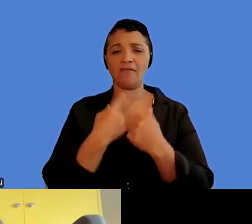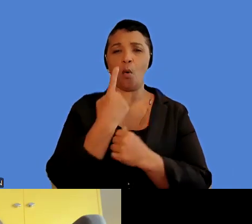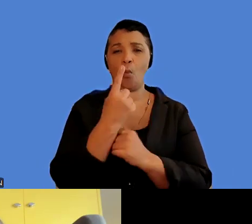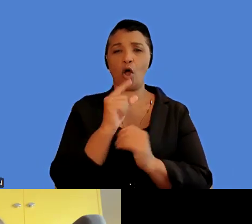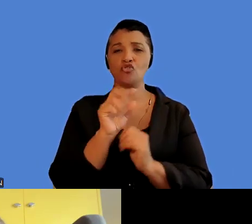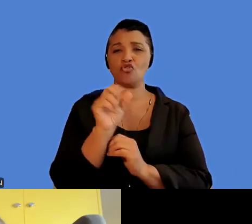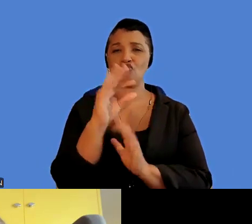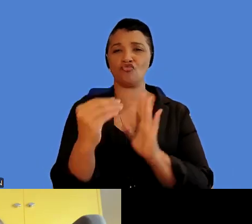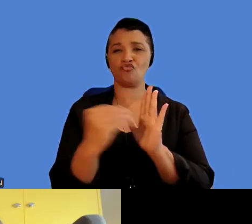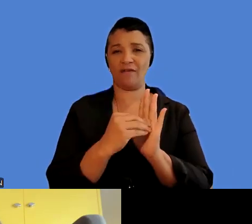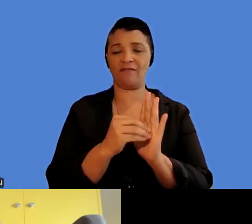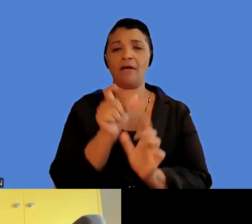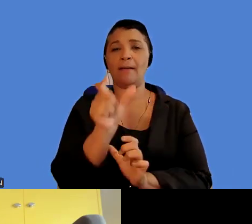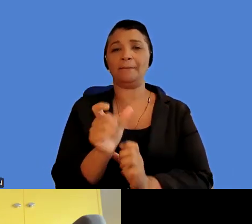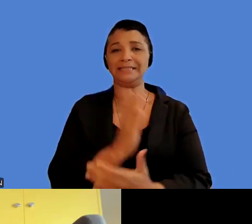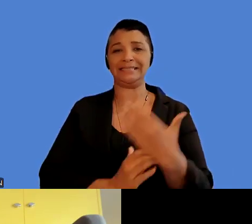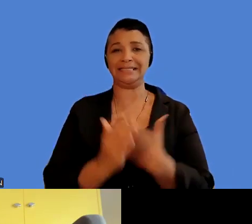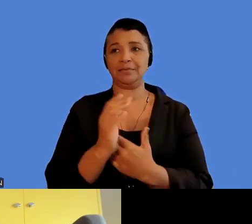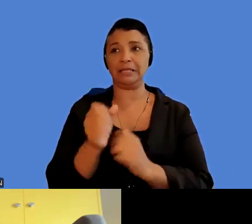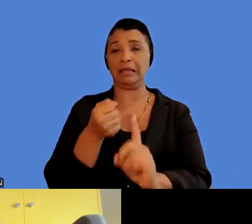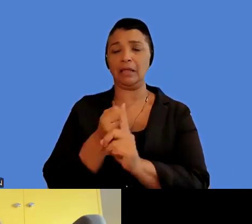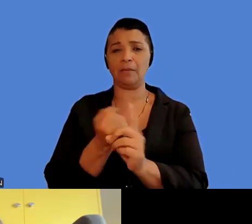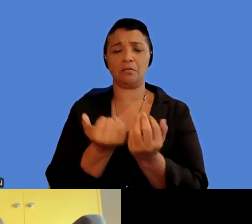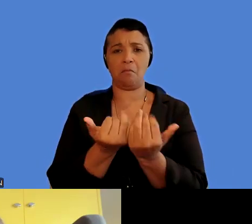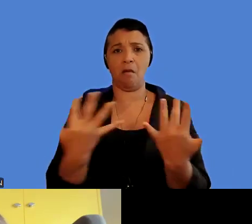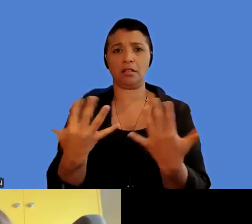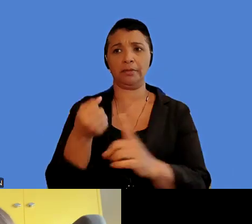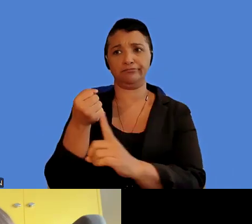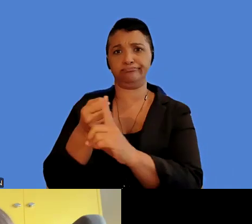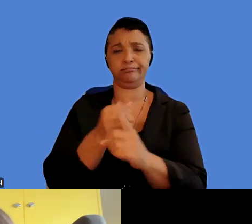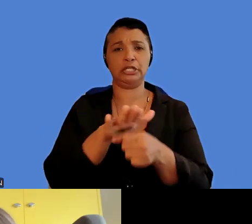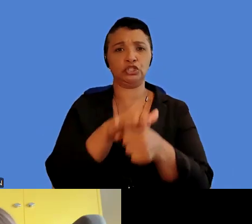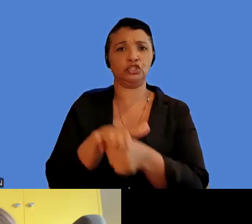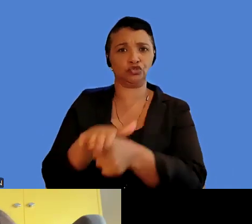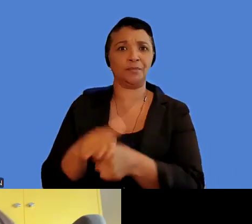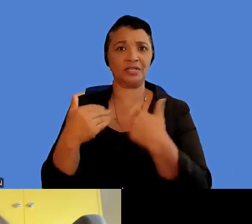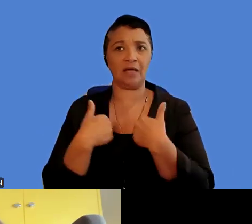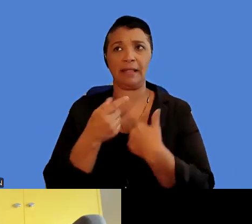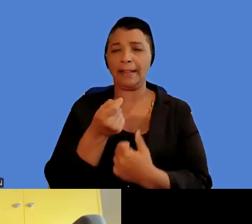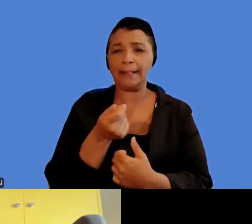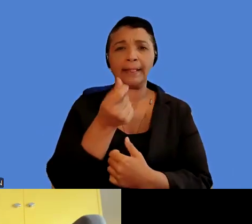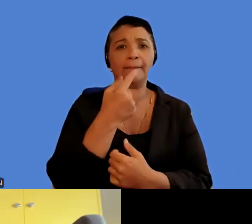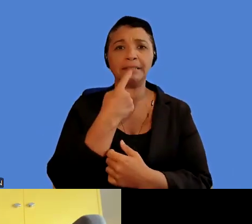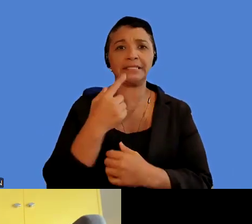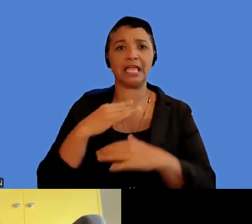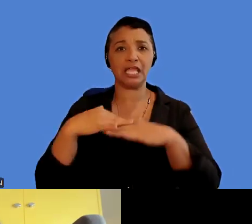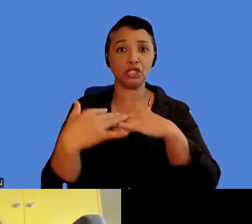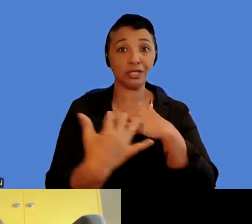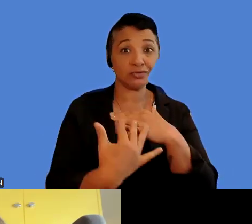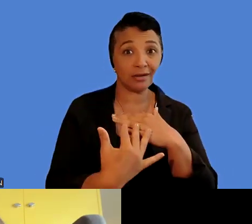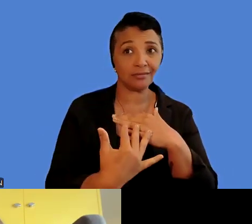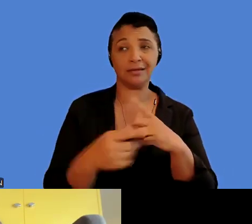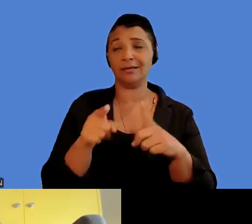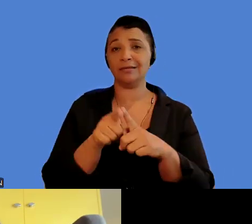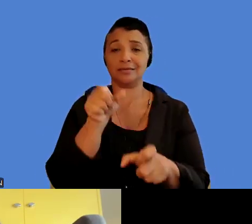to people with disabilities affected by multiple forms of discrimination, and there was very little mention of intersectionality or issues experienced